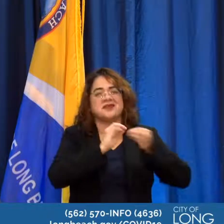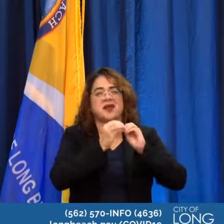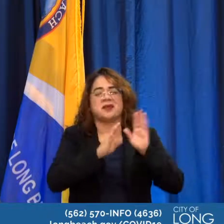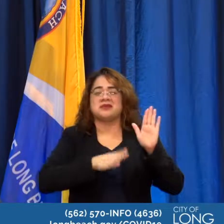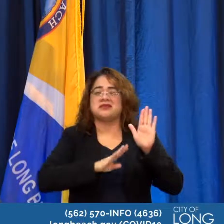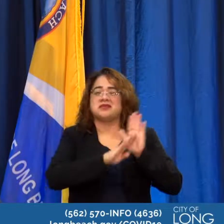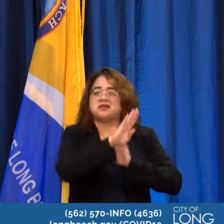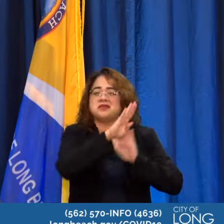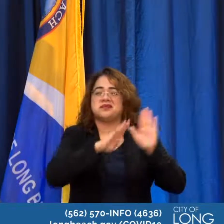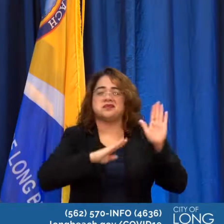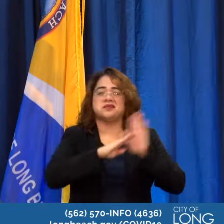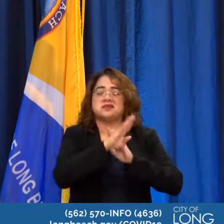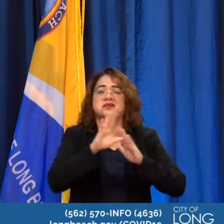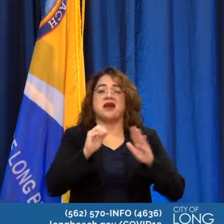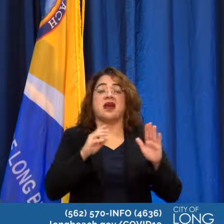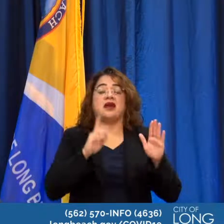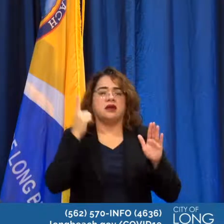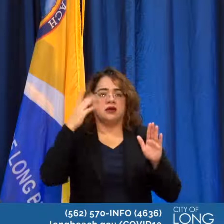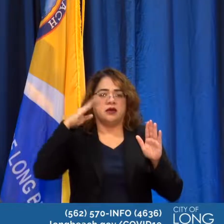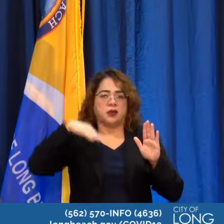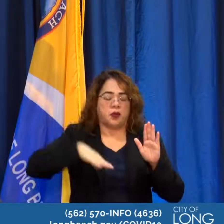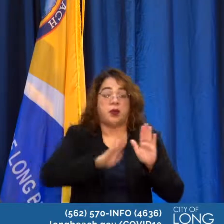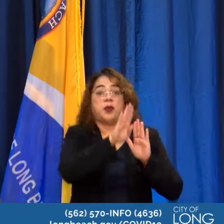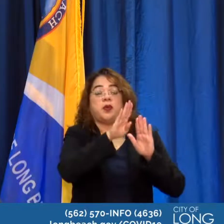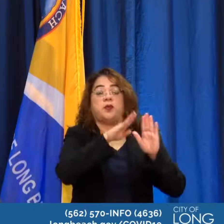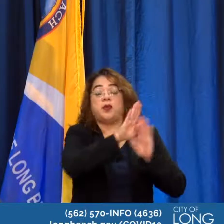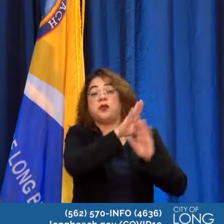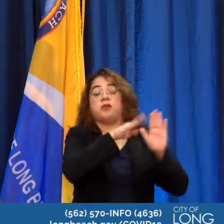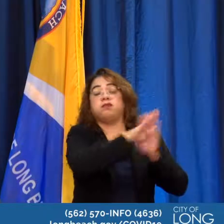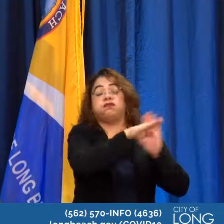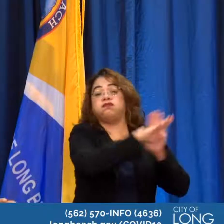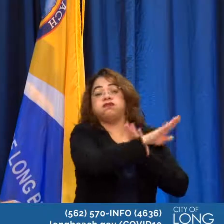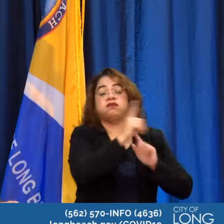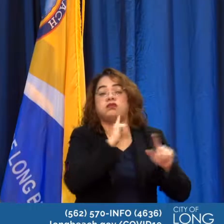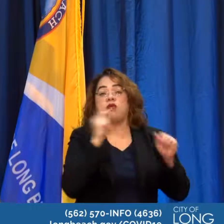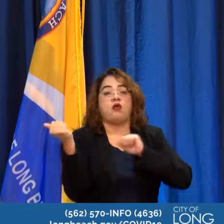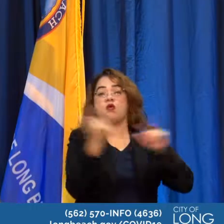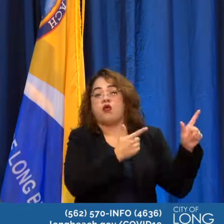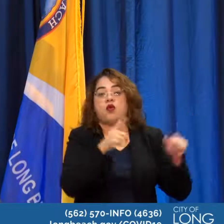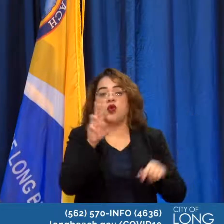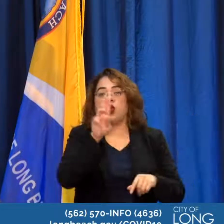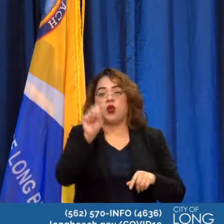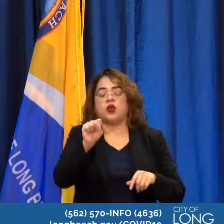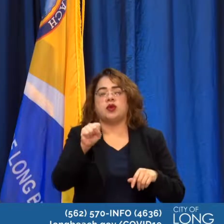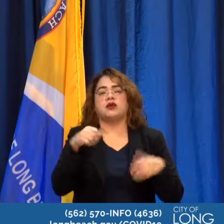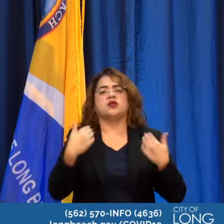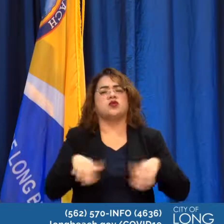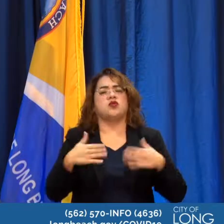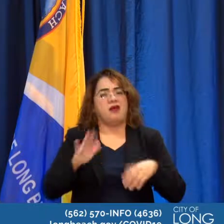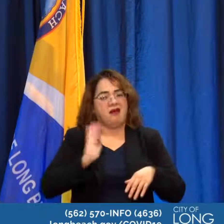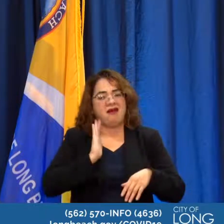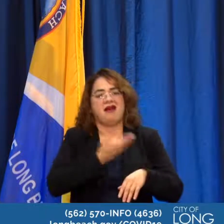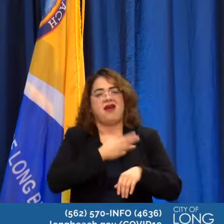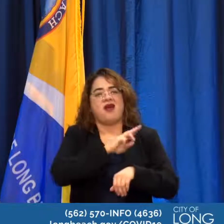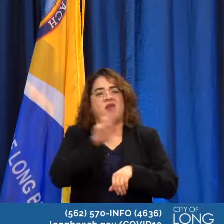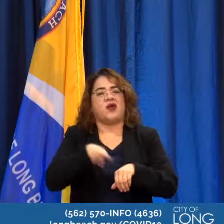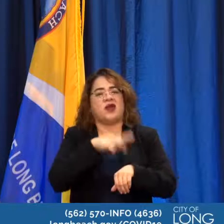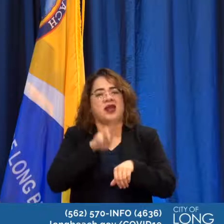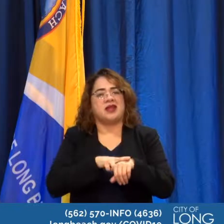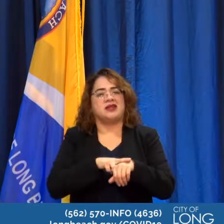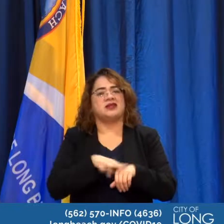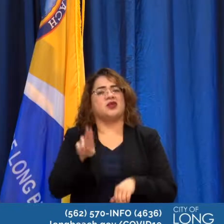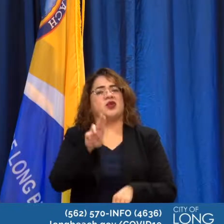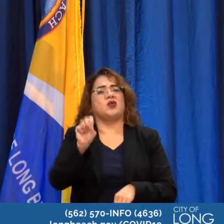are spikes and surges happening all across our nation. In some cases,